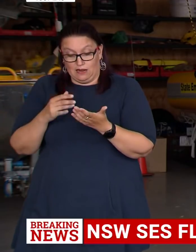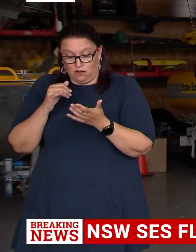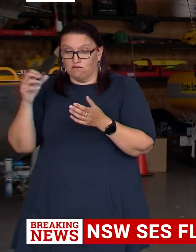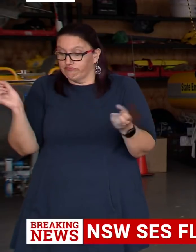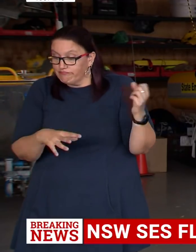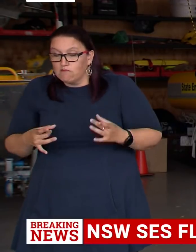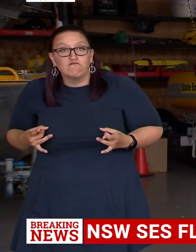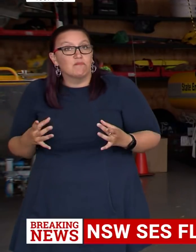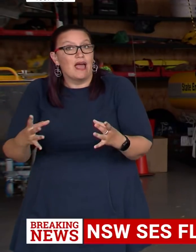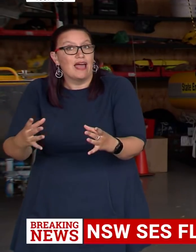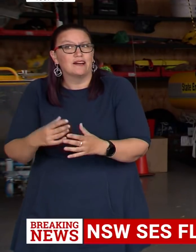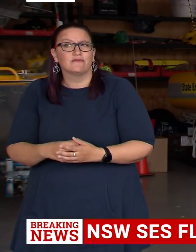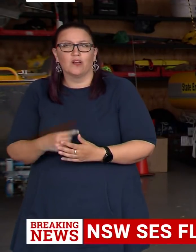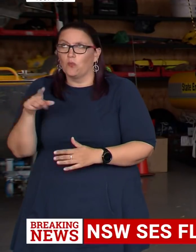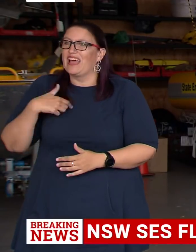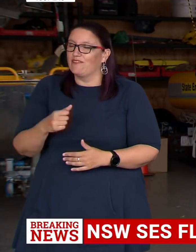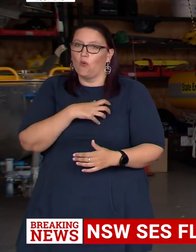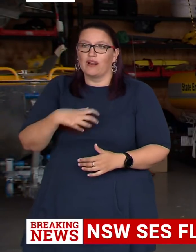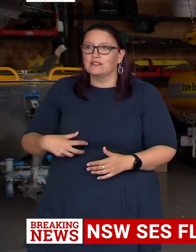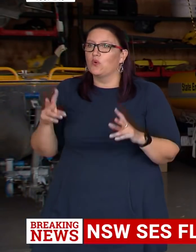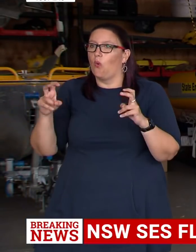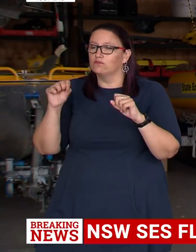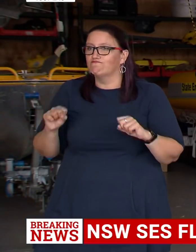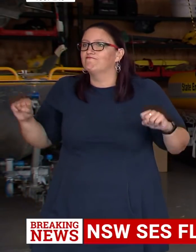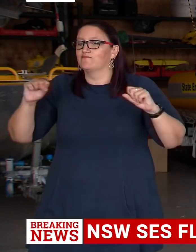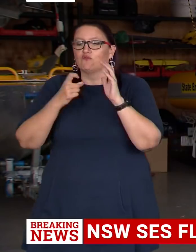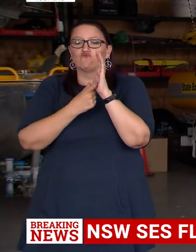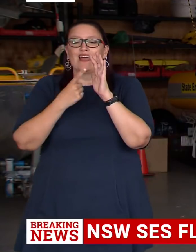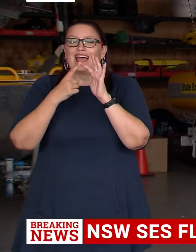Resilience New South Wales, we are forward planning what the next few days and what the recovery will look like.